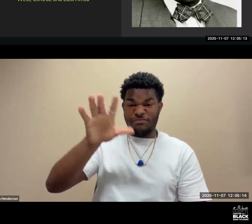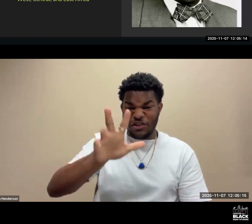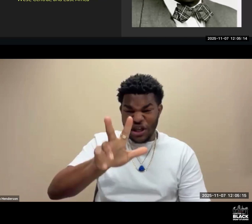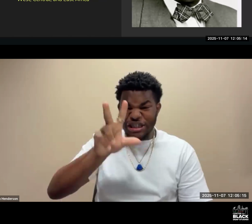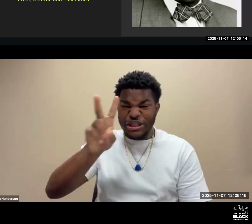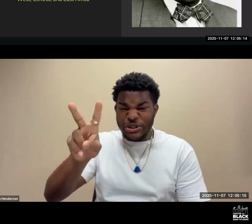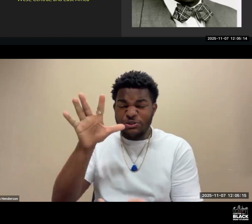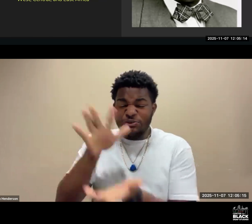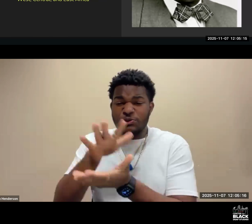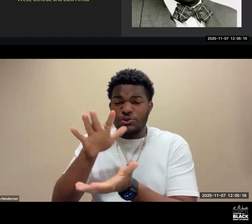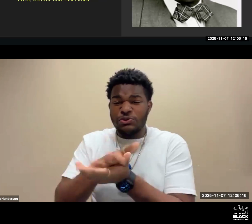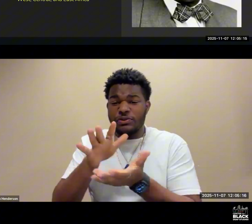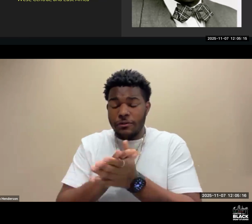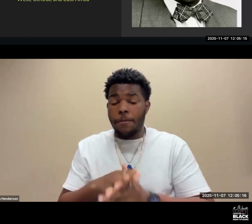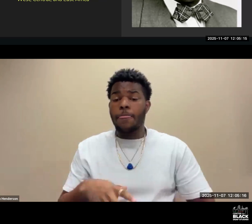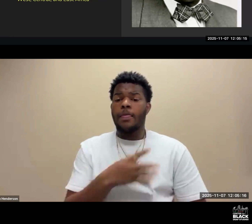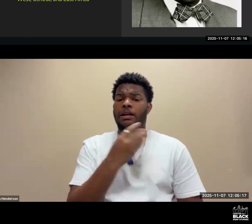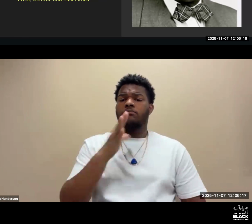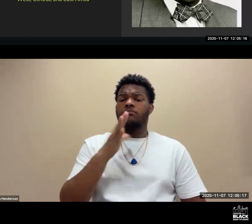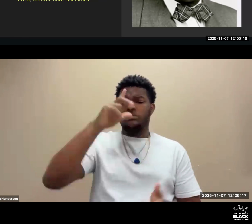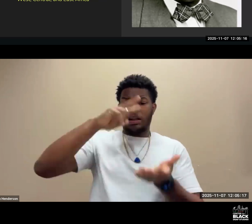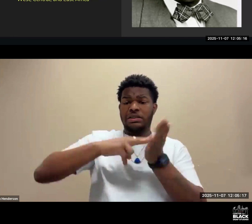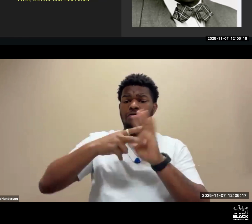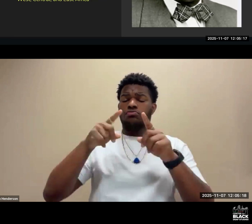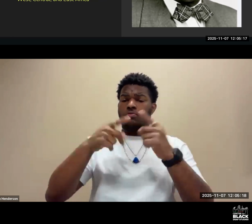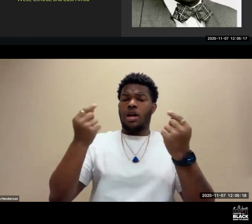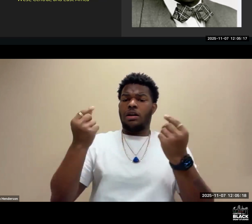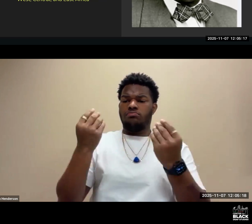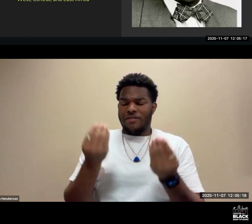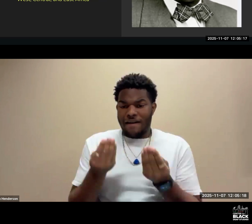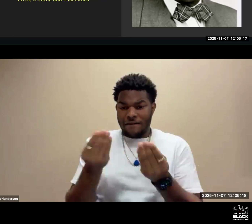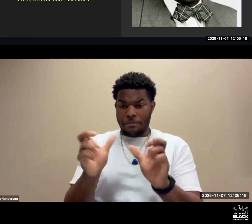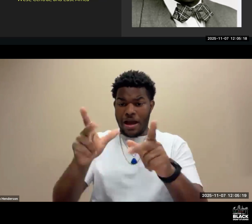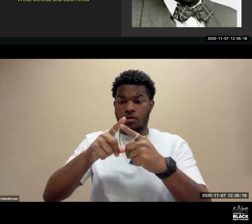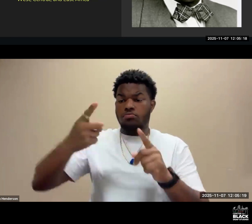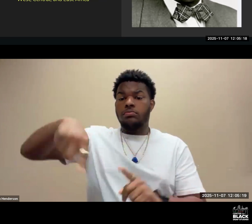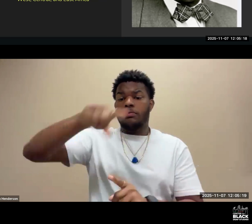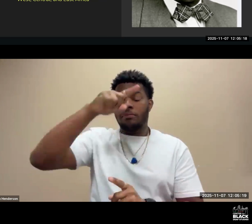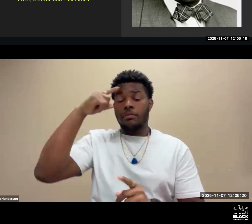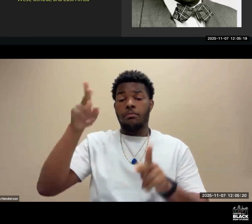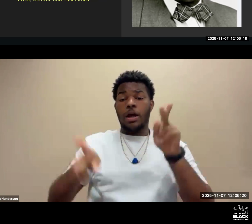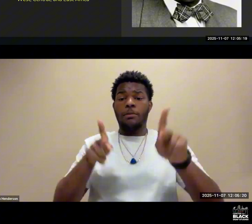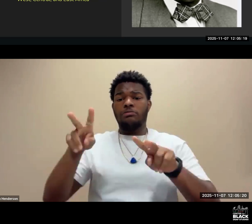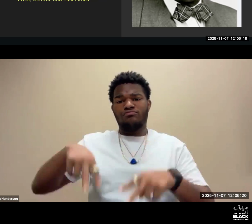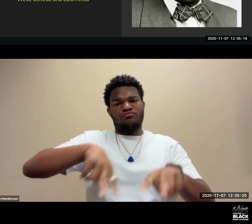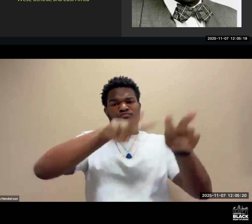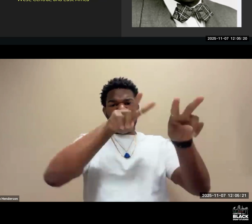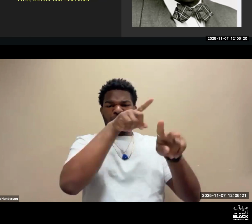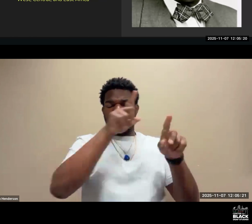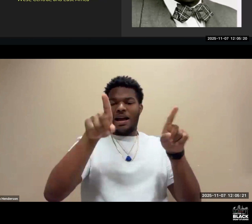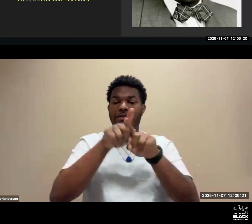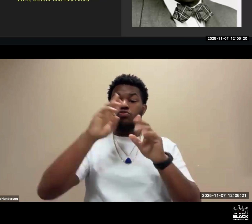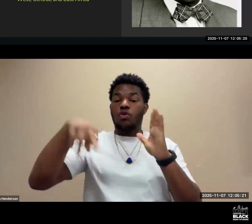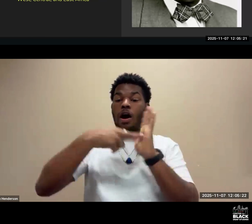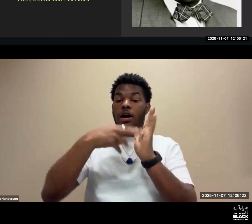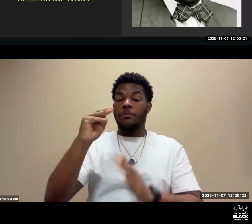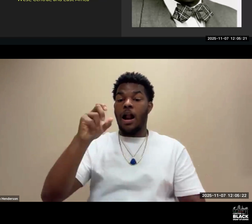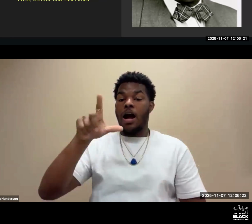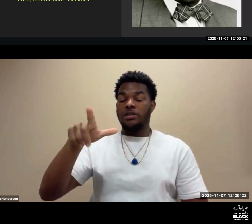graduating from Gallaudet to Africa to establish over 30 deaf schools in that continent. And so